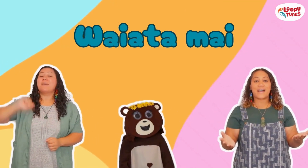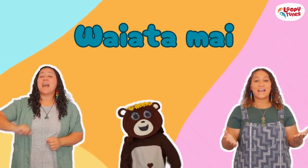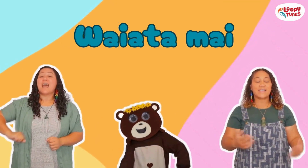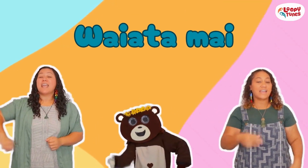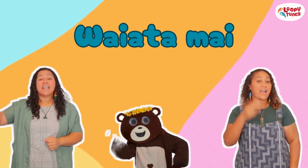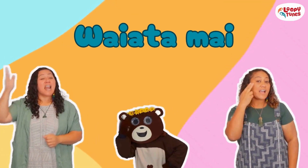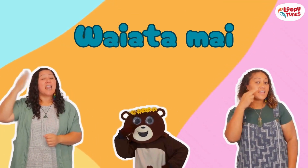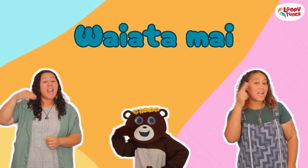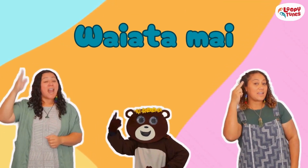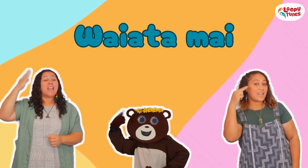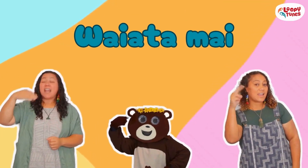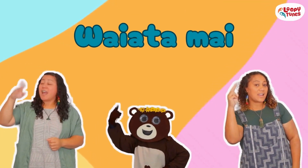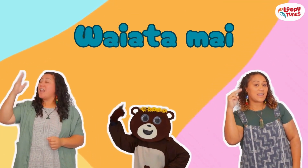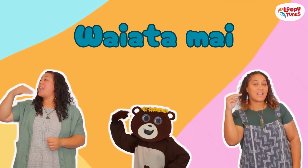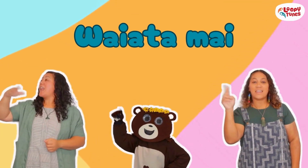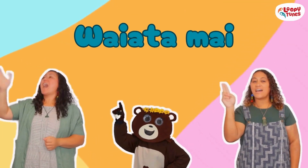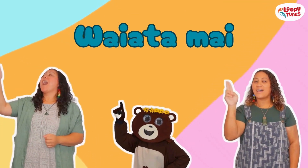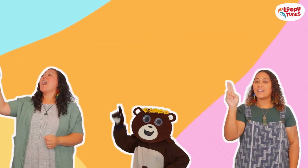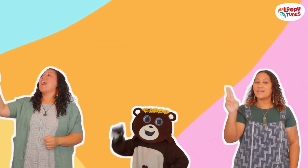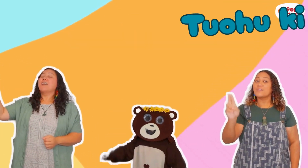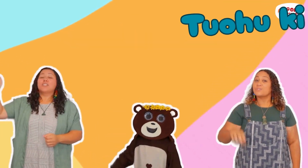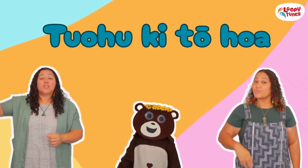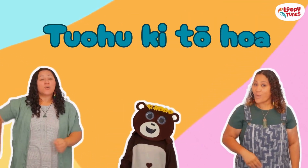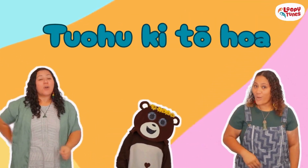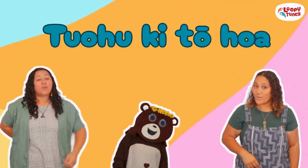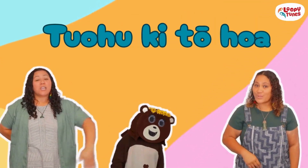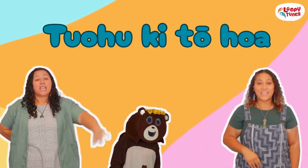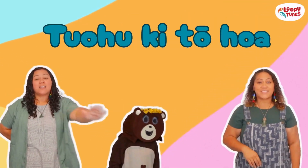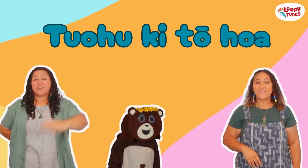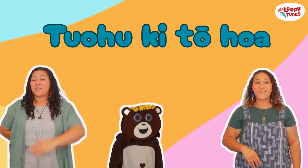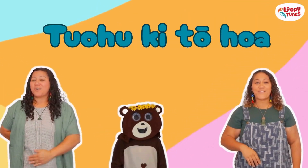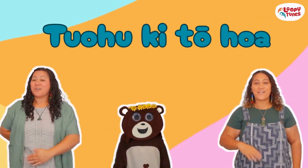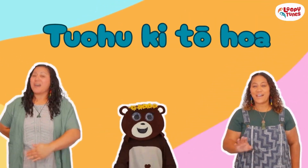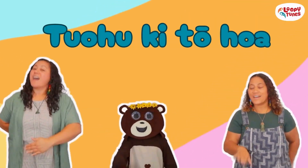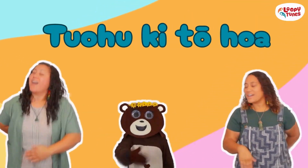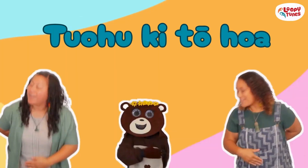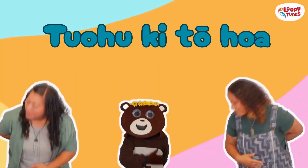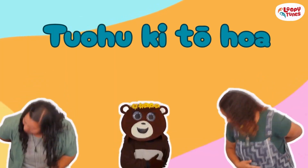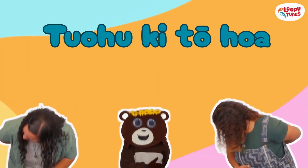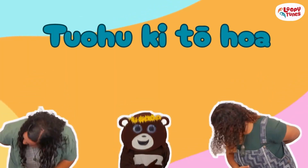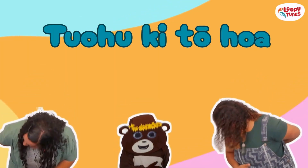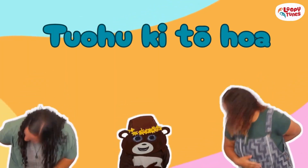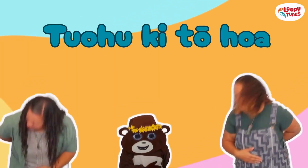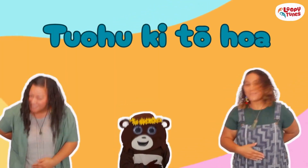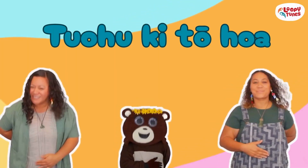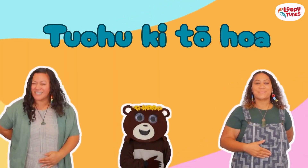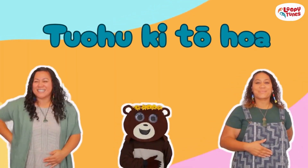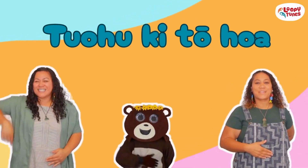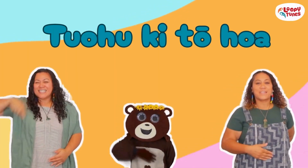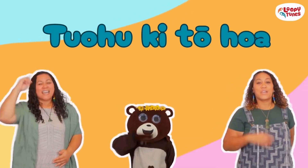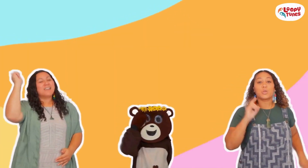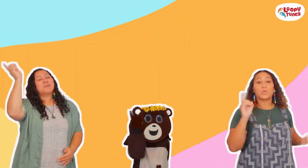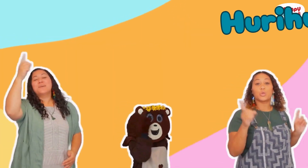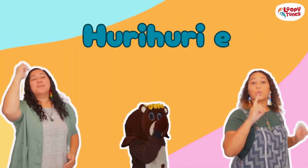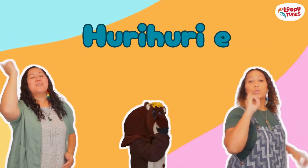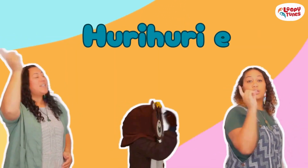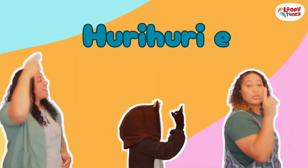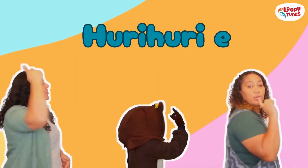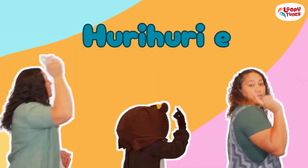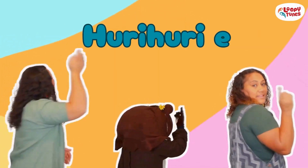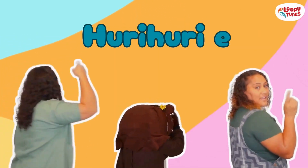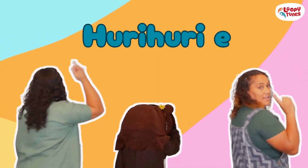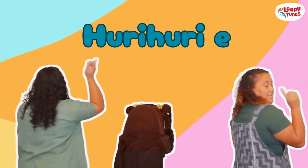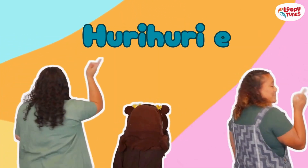waiata mai, la la la la la, tuohu ki tohua, bow,